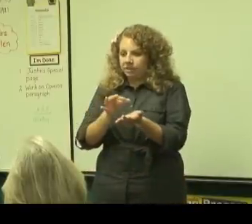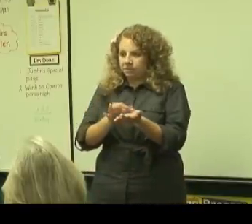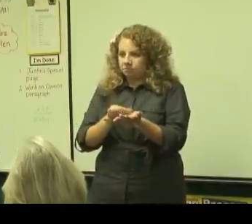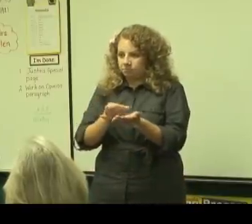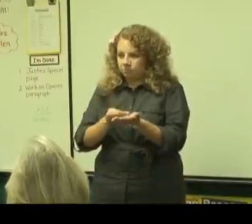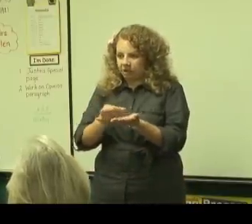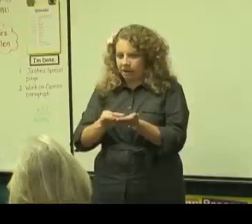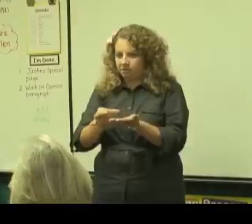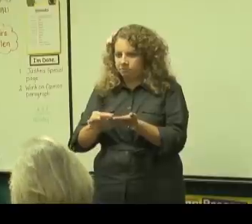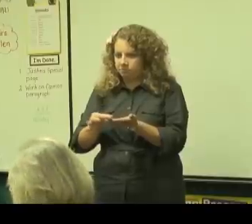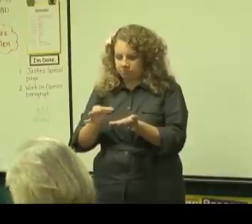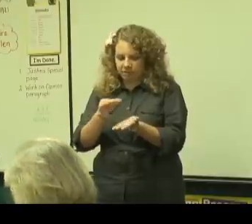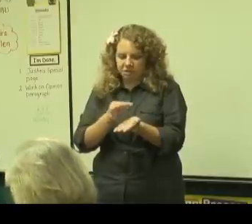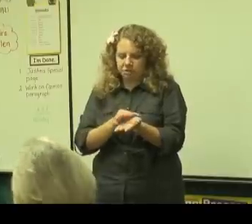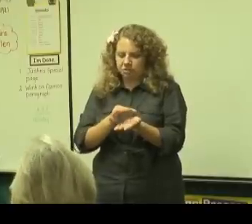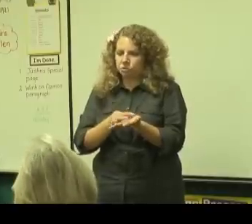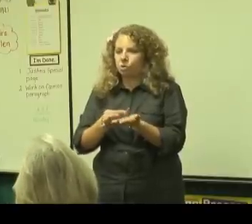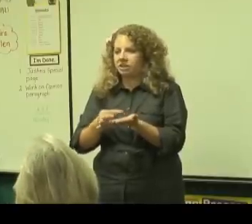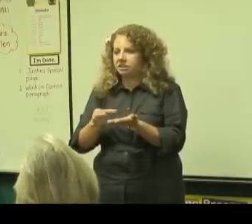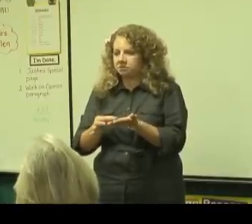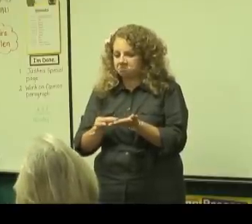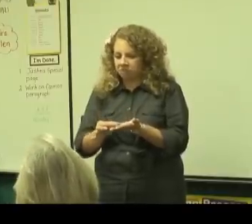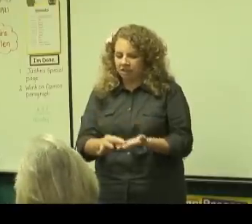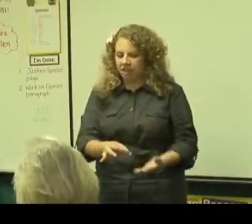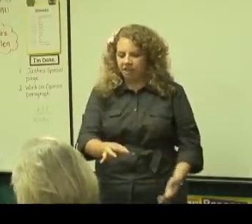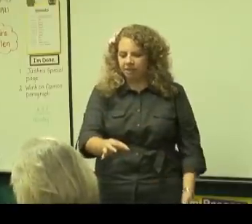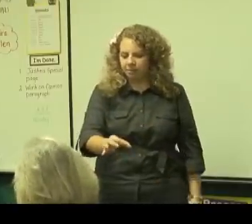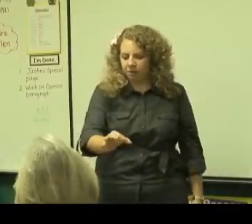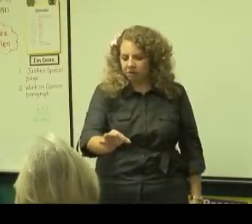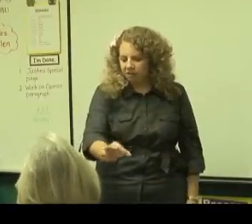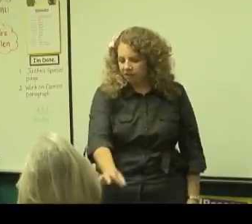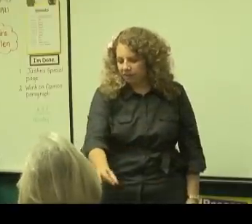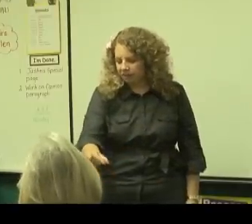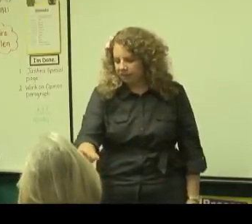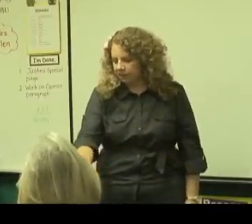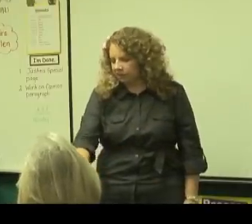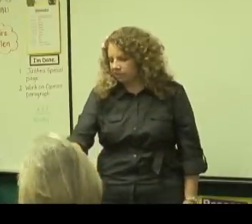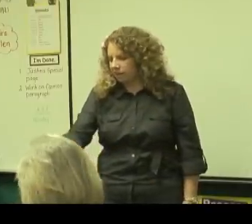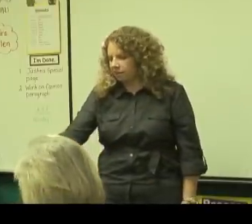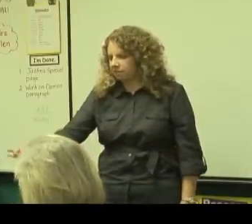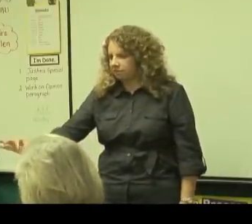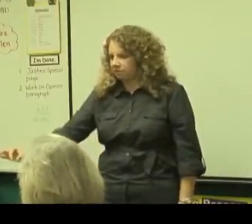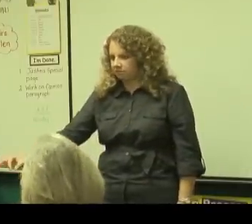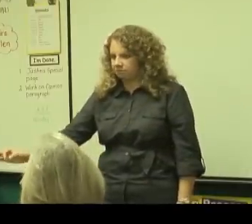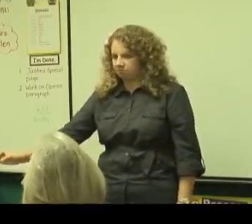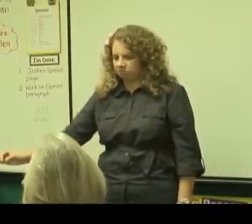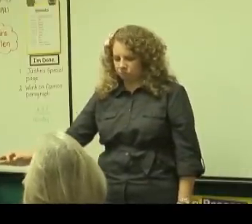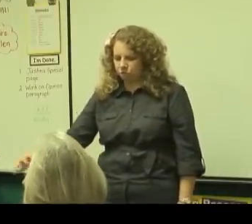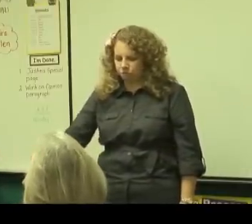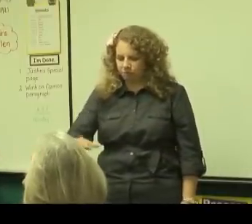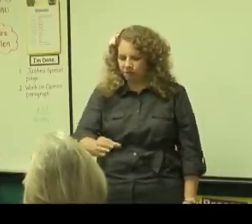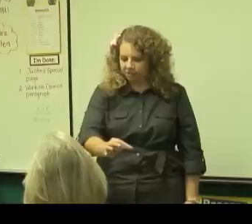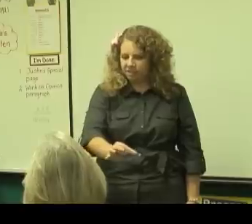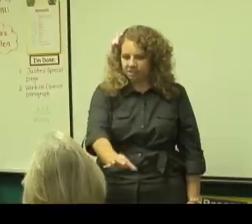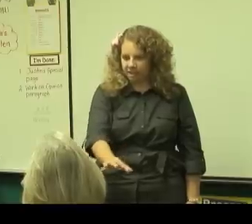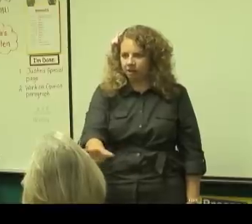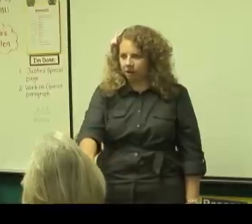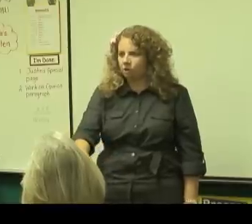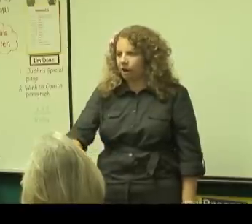coins right here. Okay, so this is coins. And they were like laid out like that. So you'd be able to see like, oh, how they